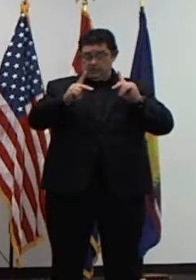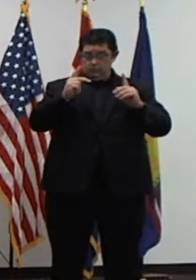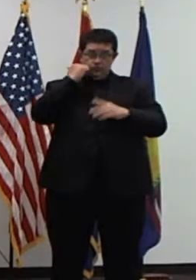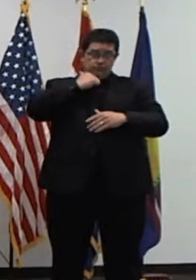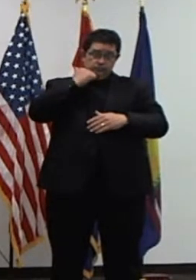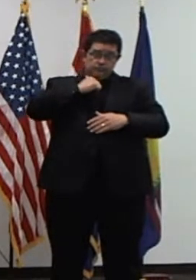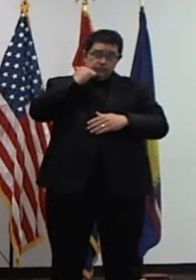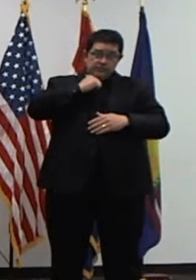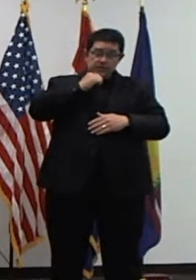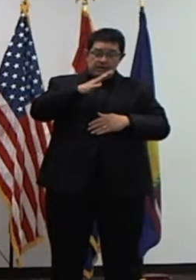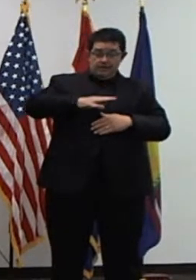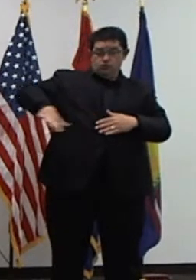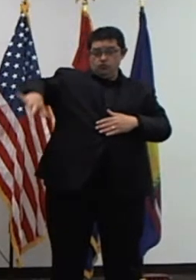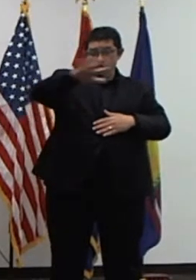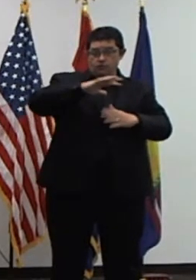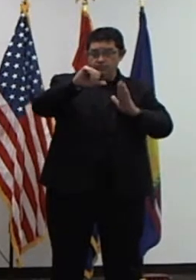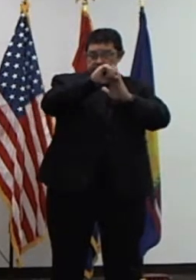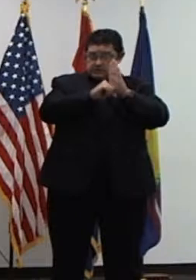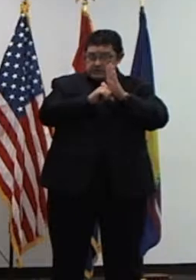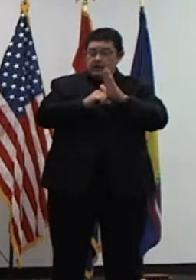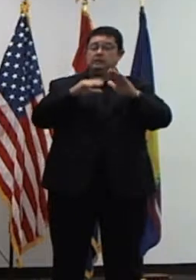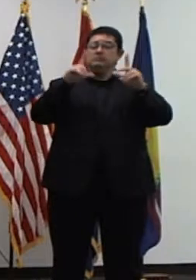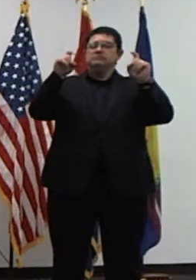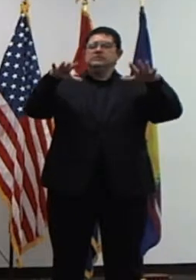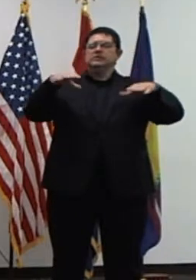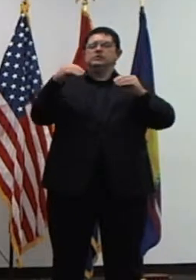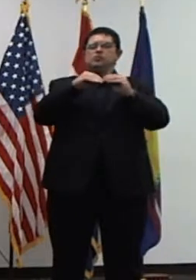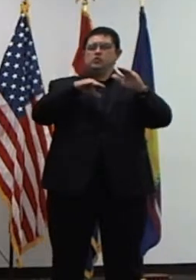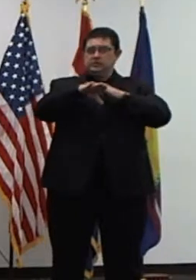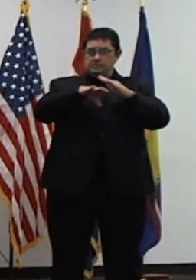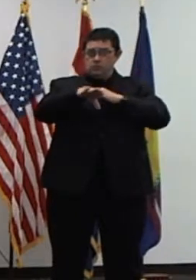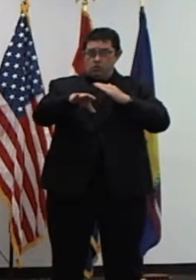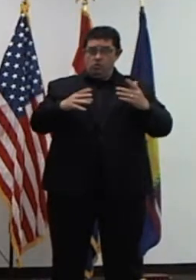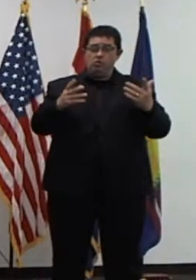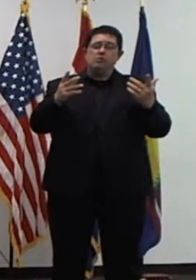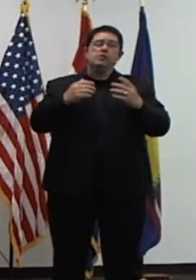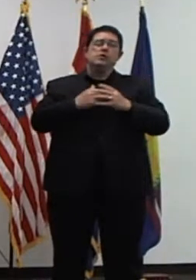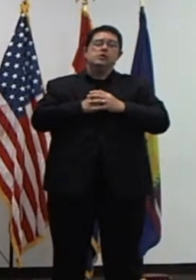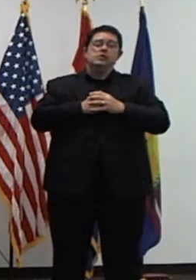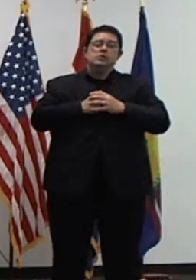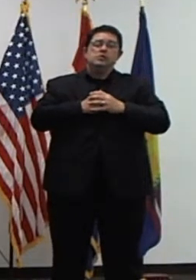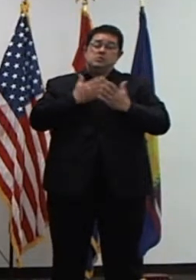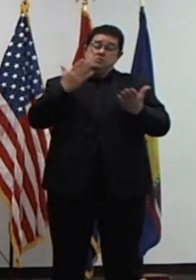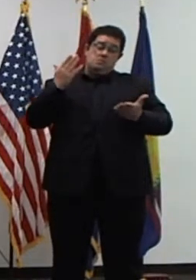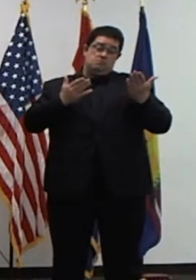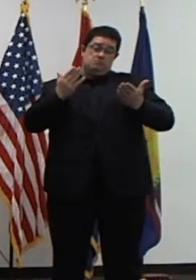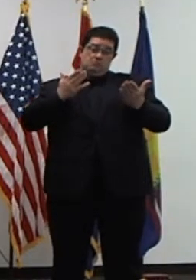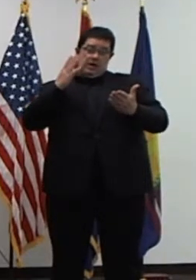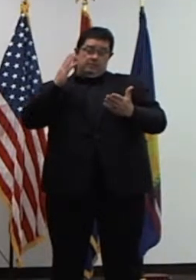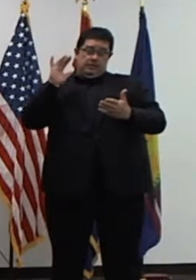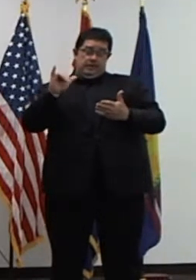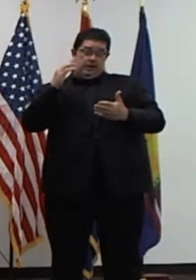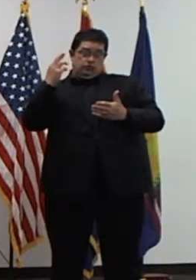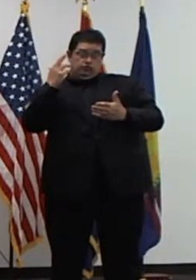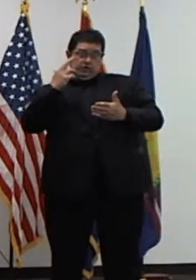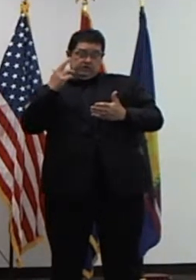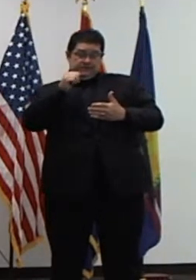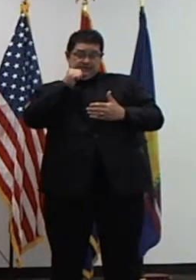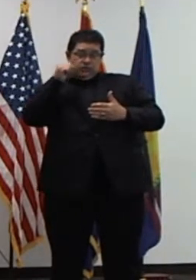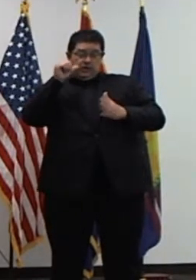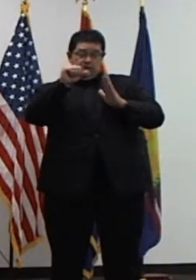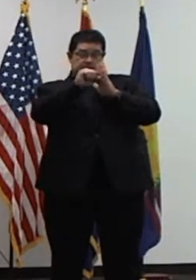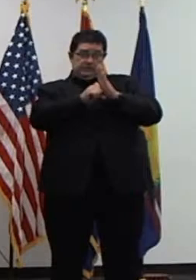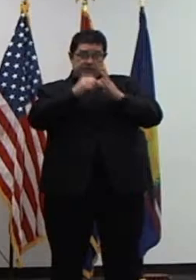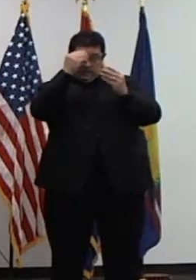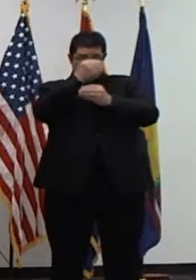throughout the state, testing is becoming more accessible. This may be perhaps why yesterday the state reported 290